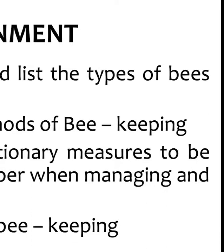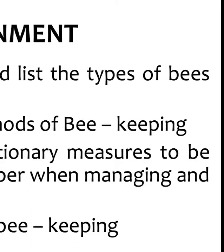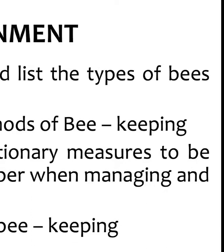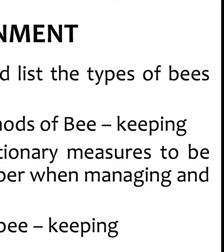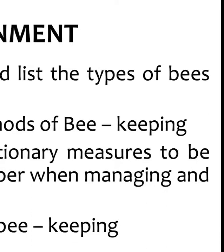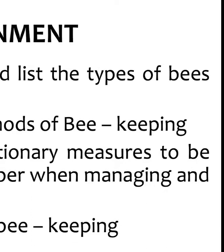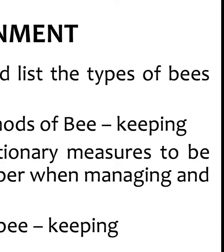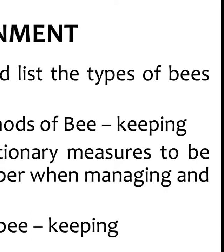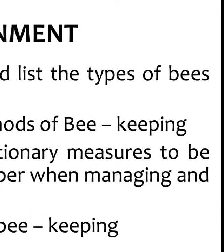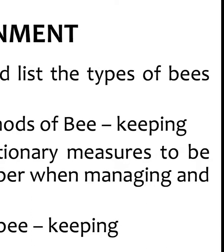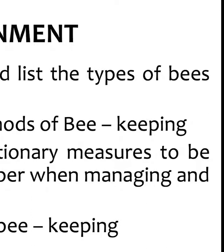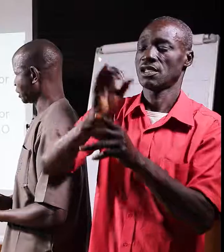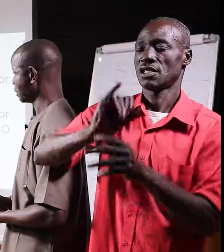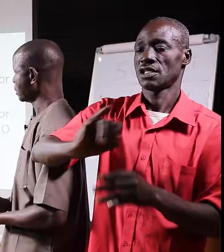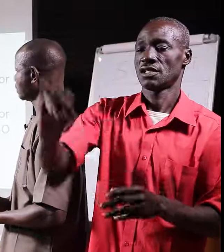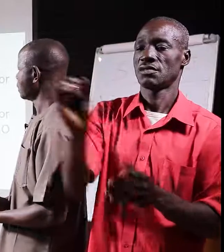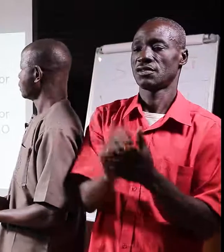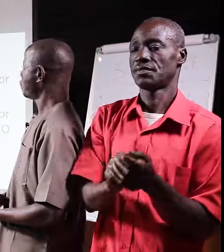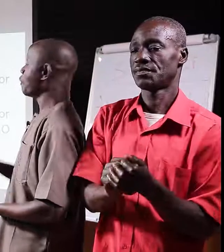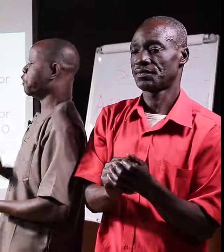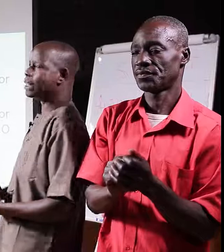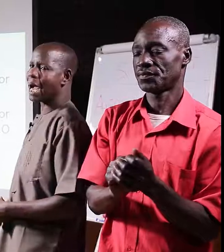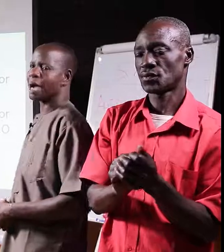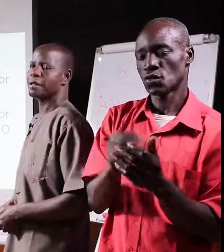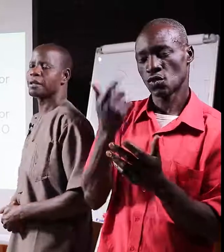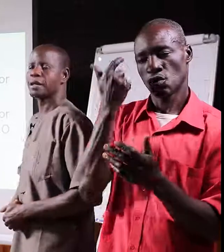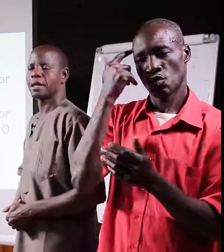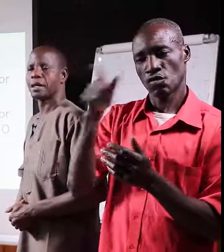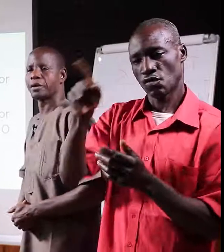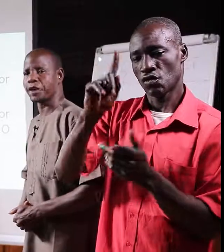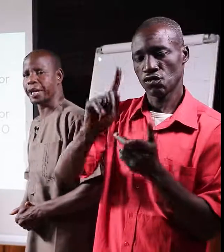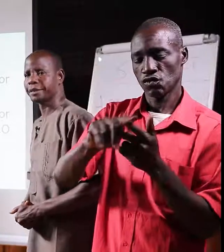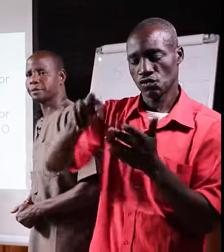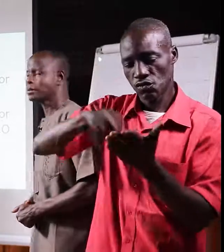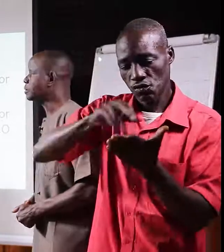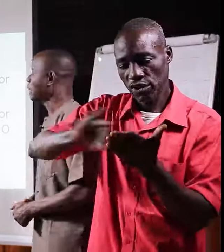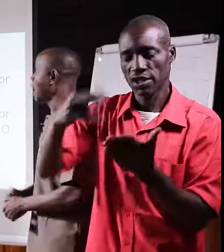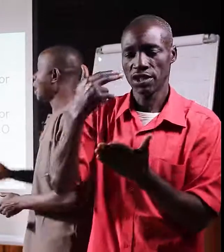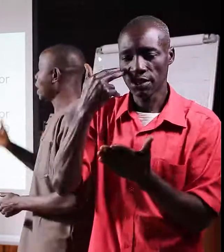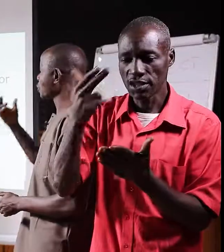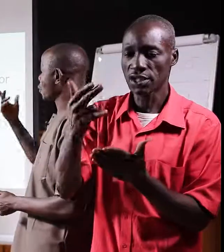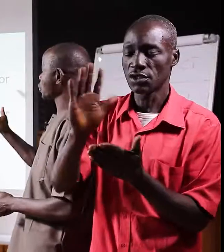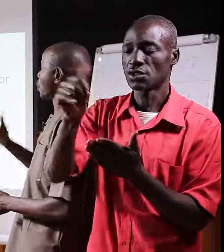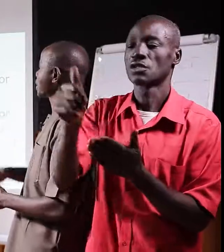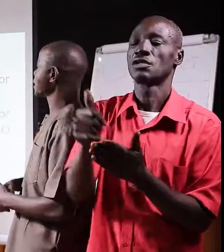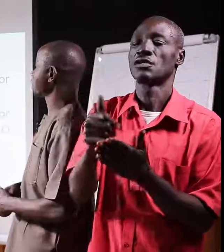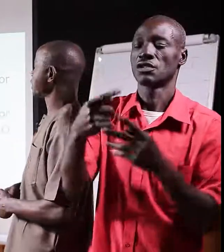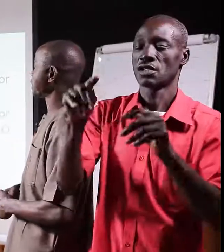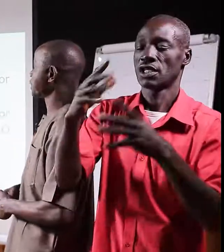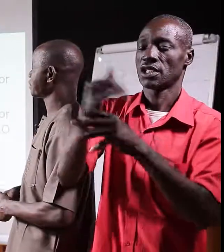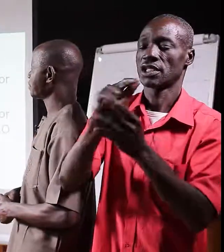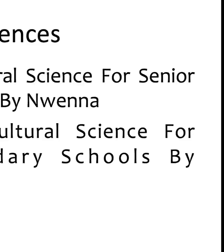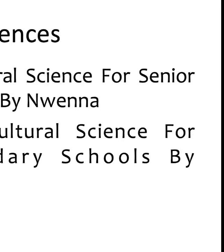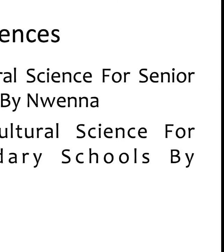beekeeping. For further reading, I want you to consult these